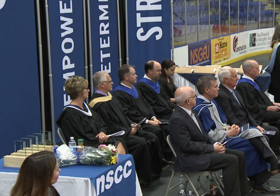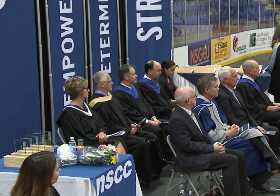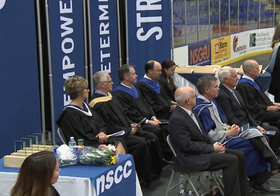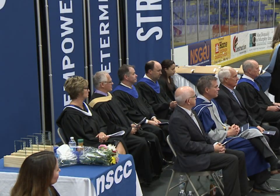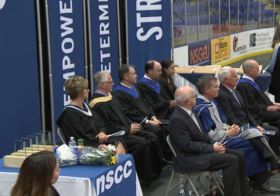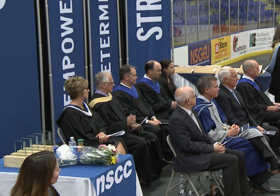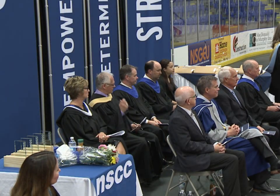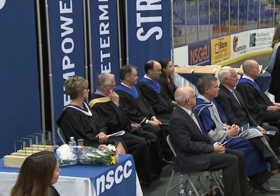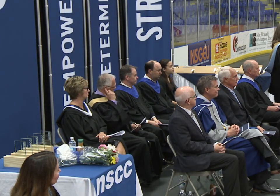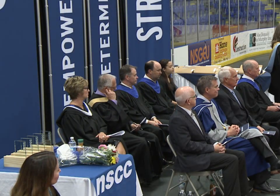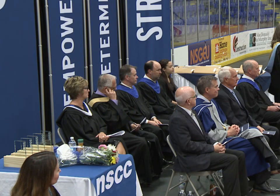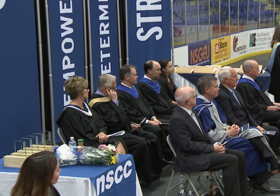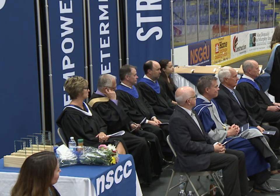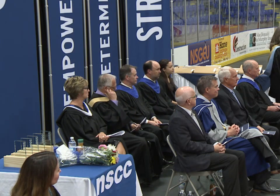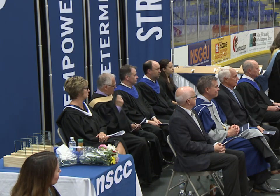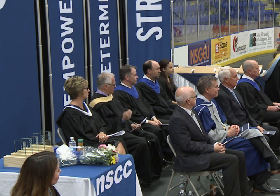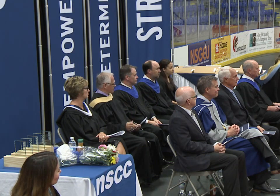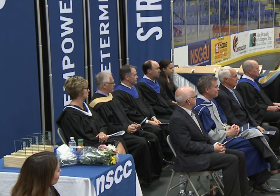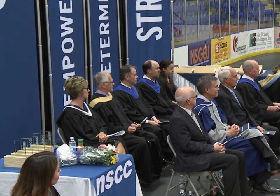and Access.